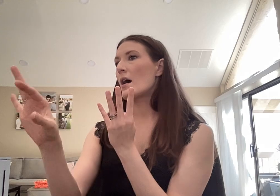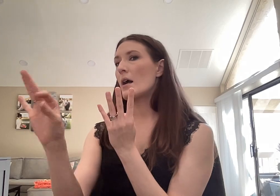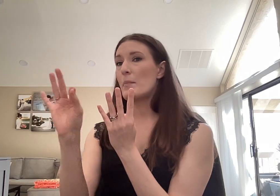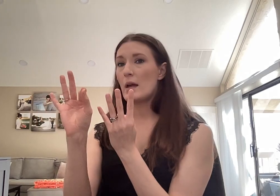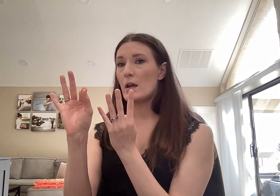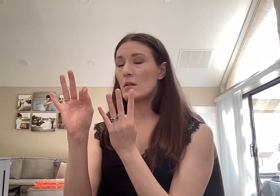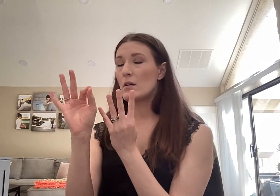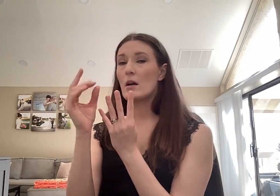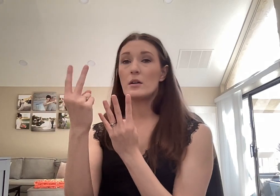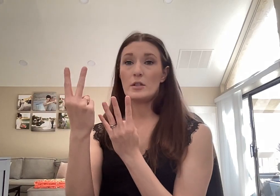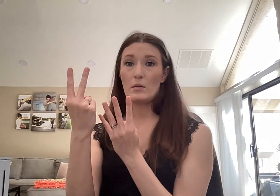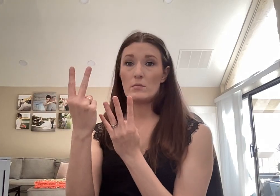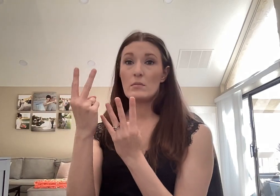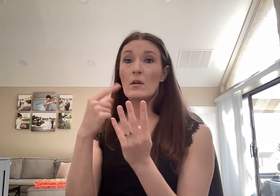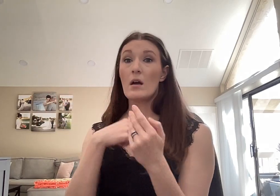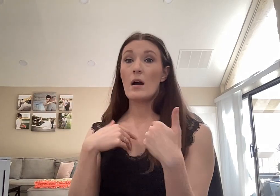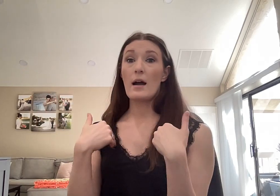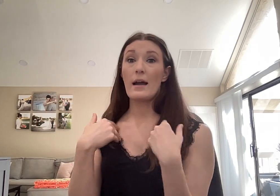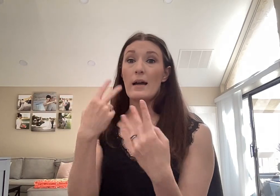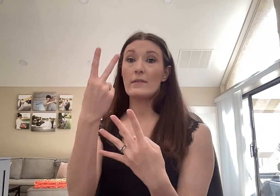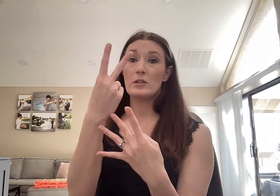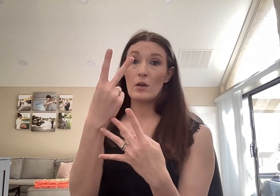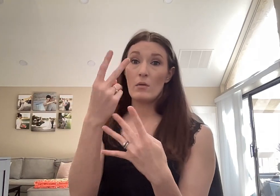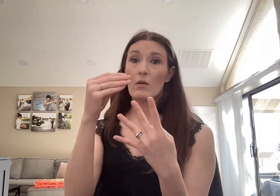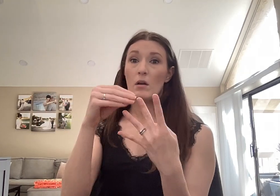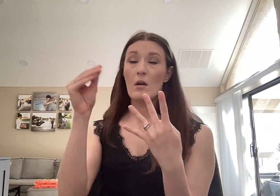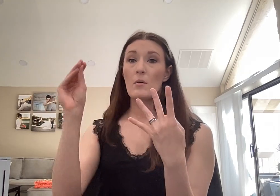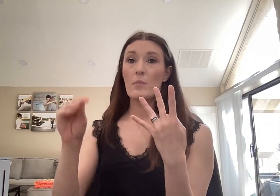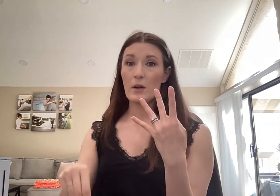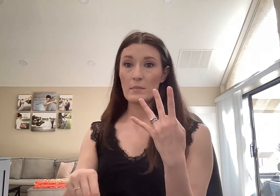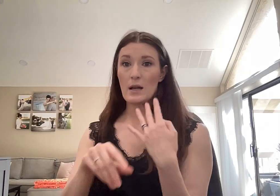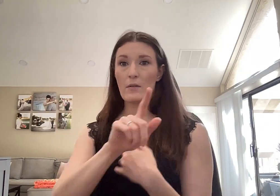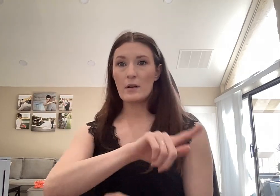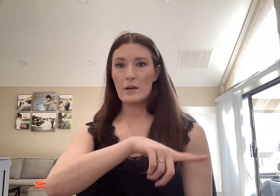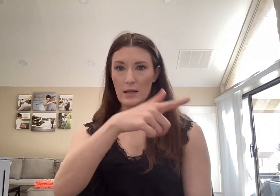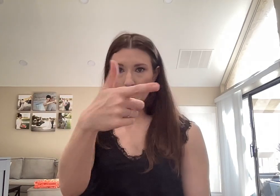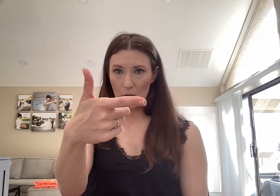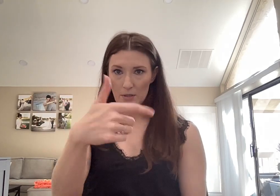I pick a 2. I have a 2, put him down, next person.